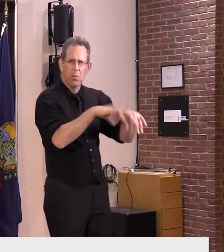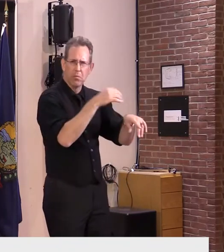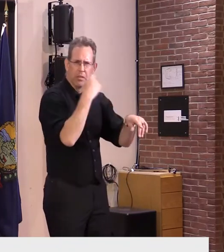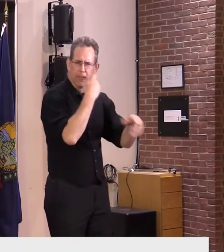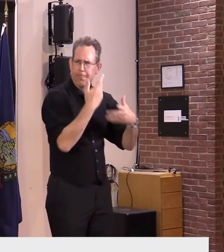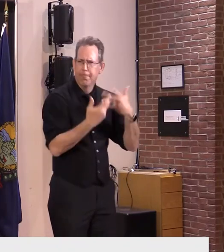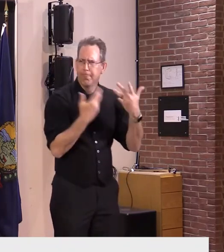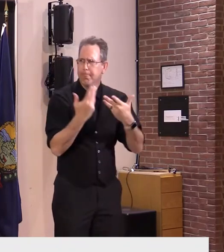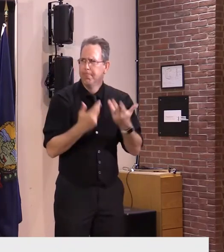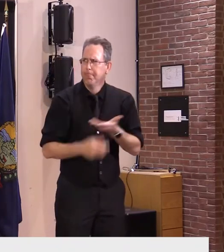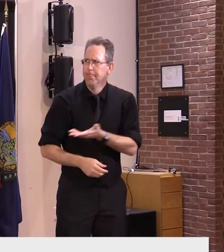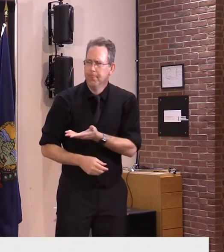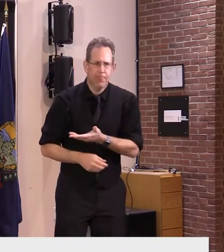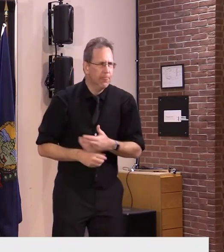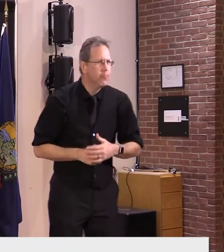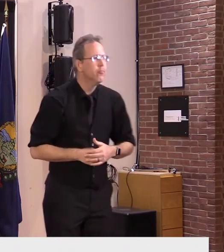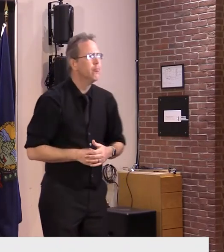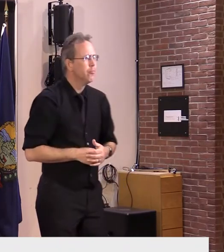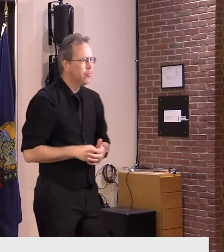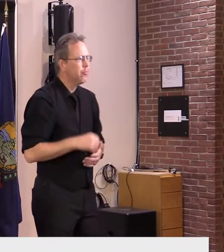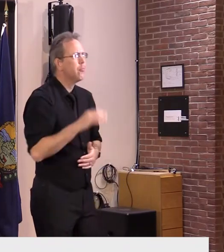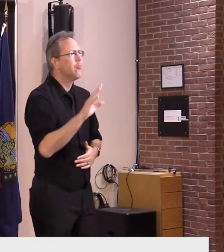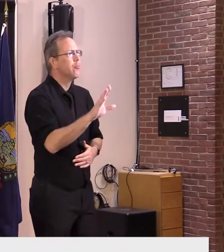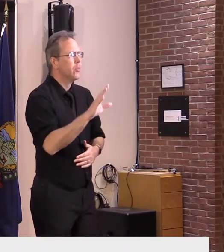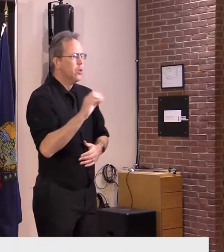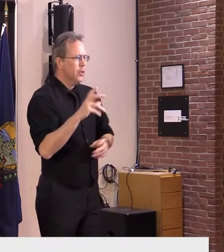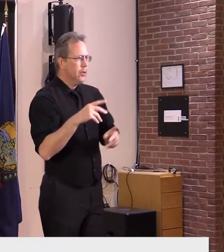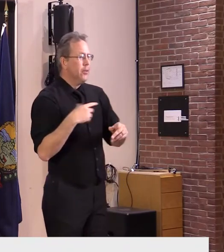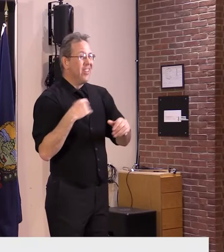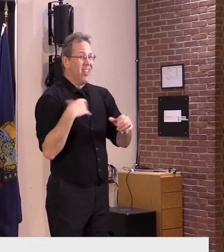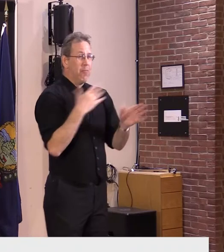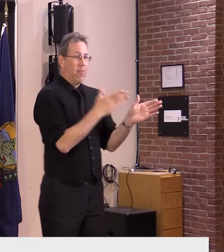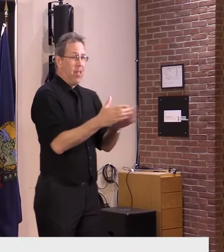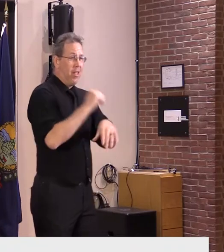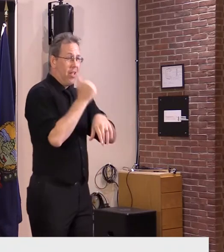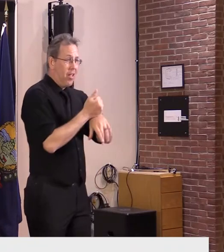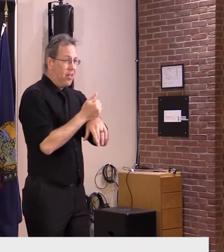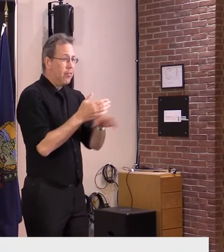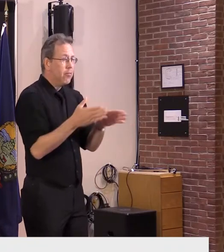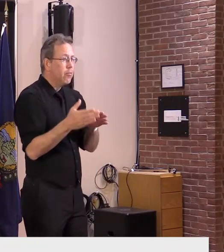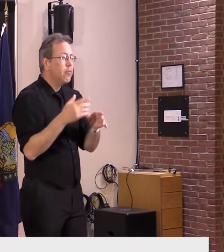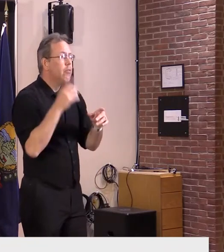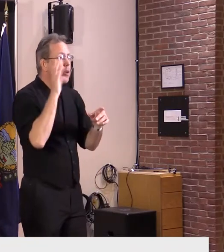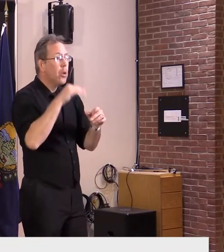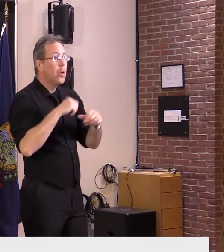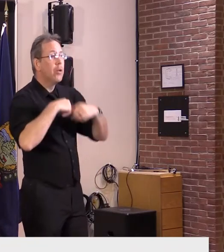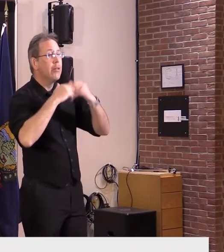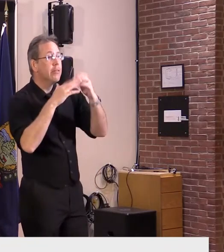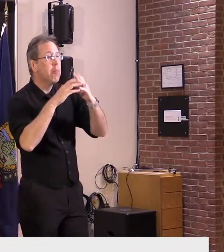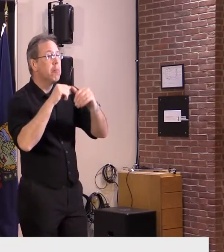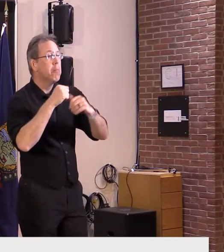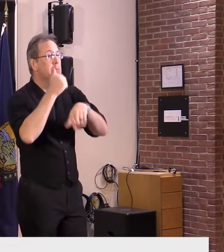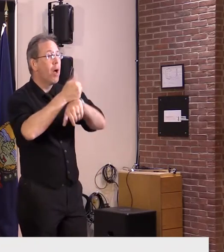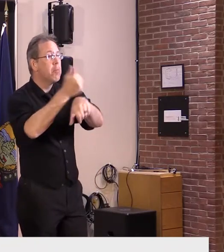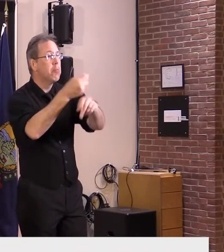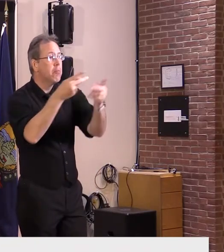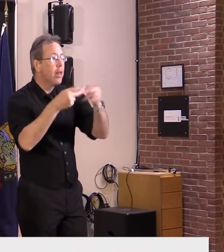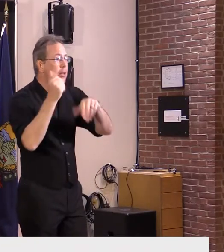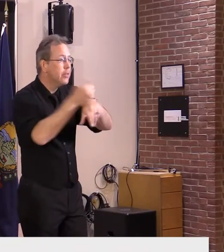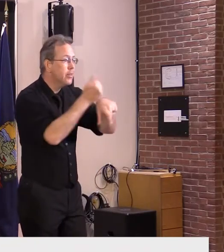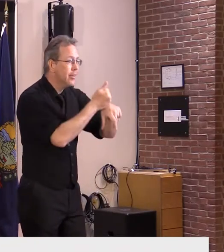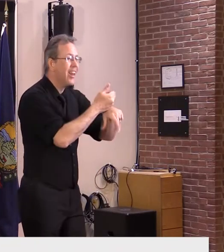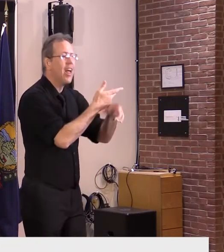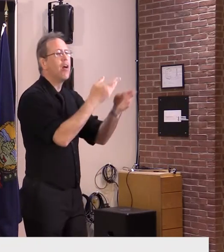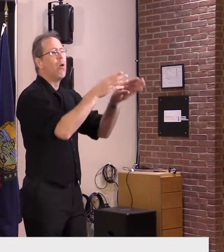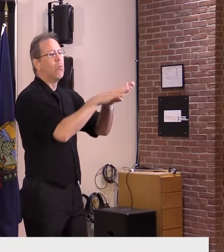Process is being organized and developing in May, but most of these sites will be phased out during the month